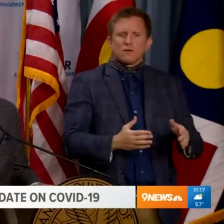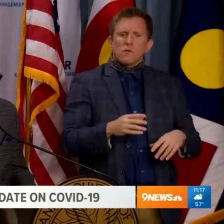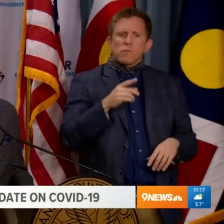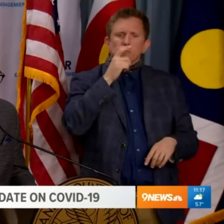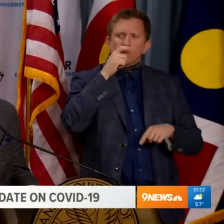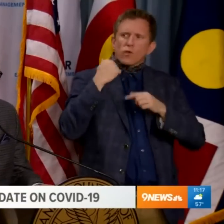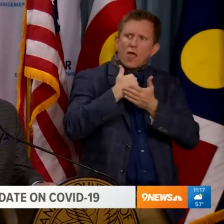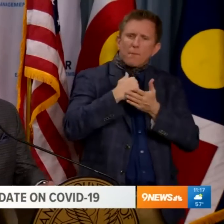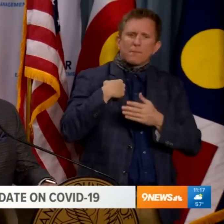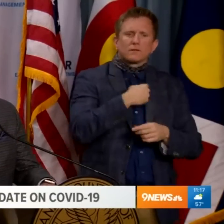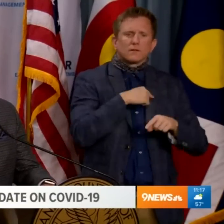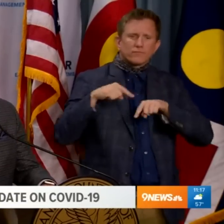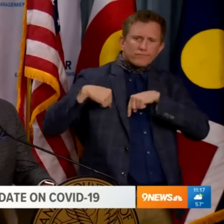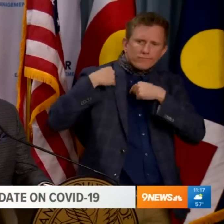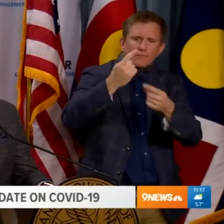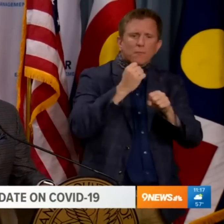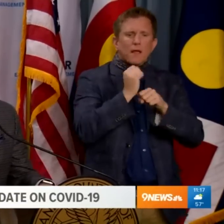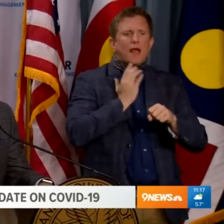Thanks.